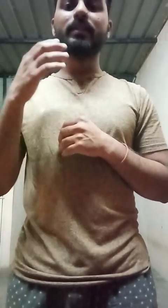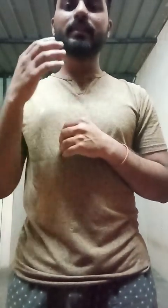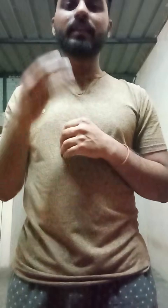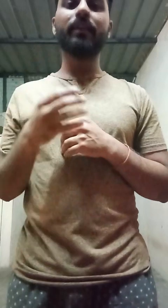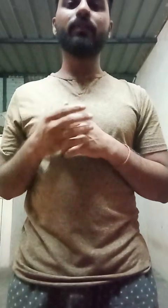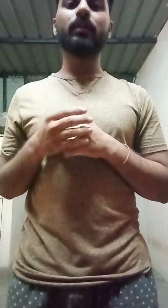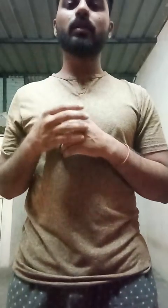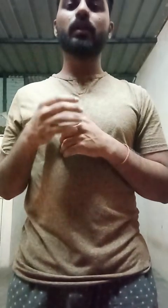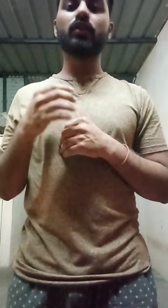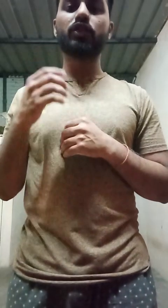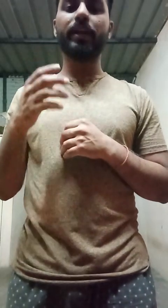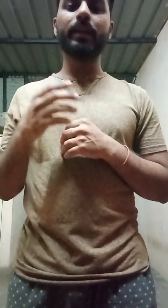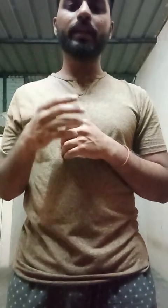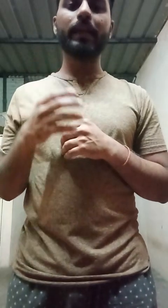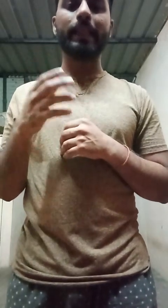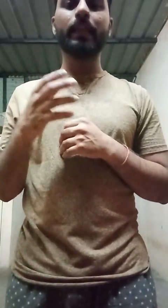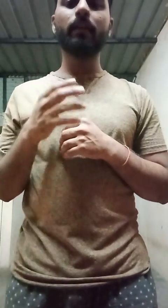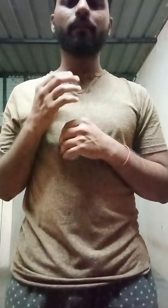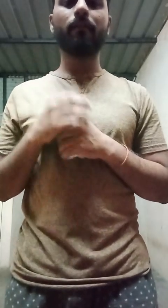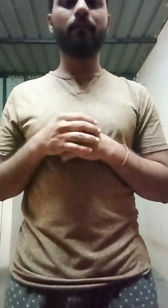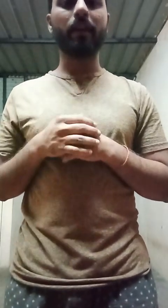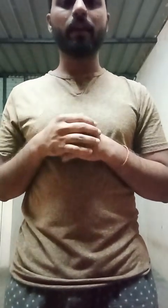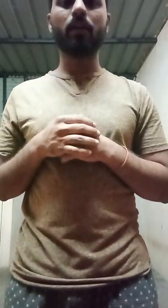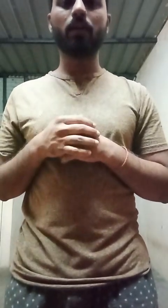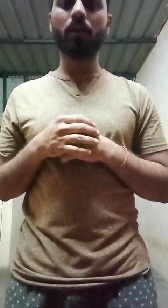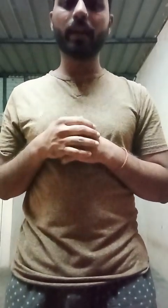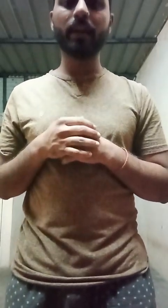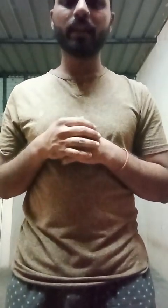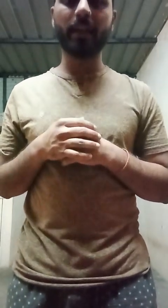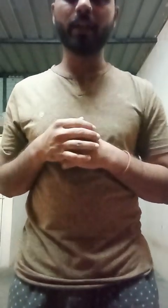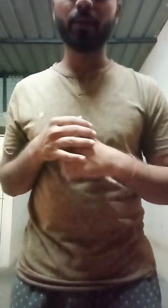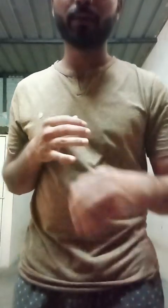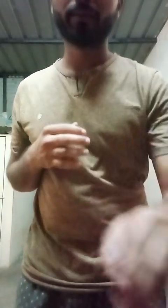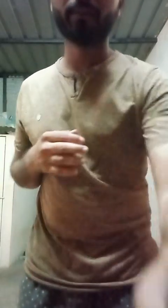from the saved state in the file. Okay, thank you.